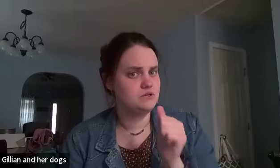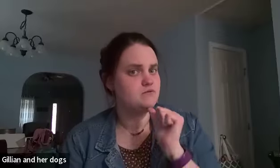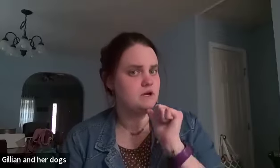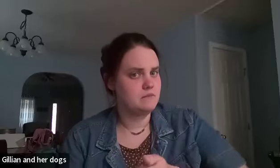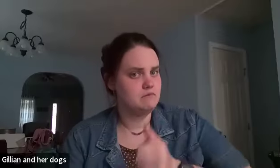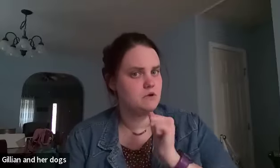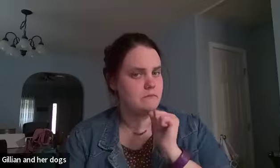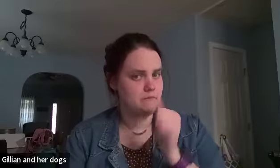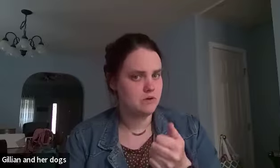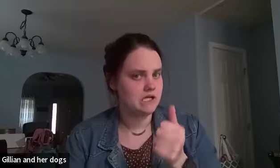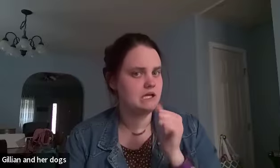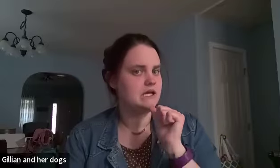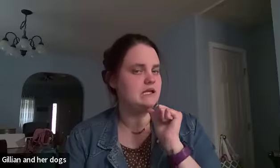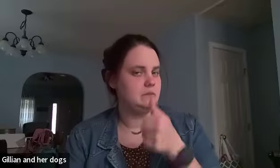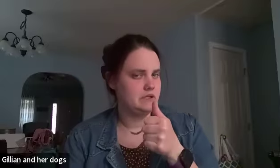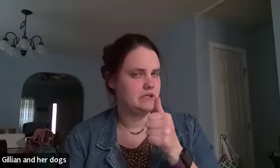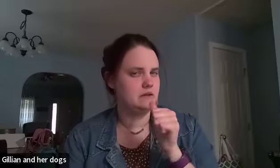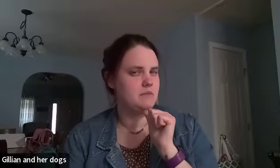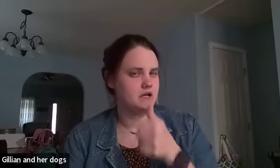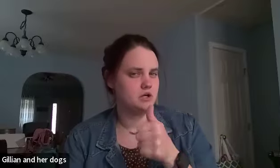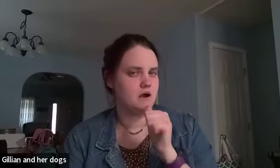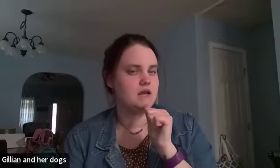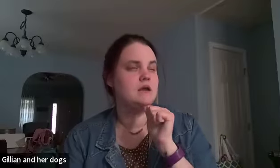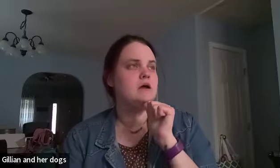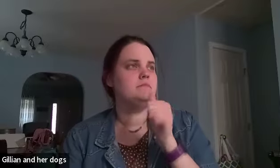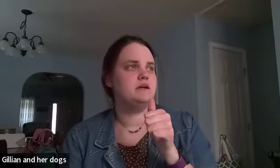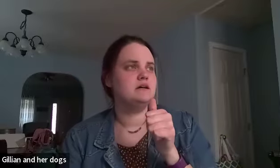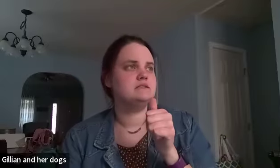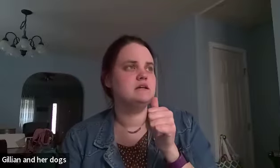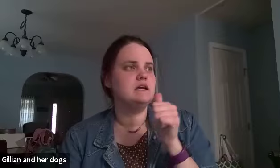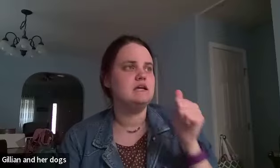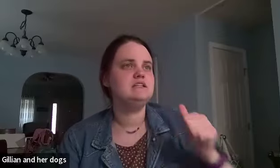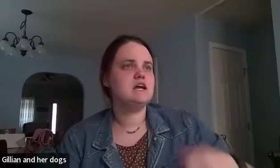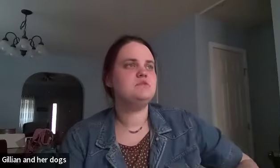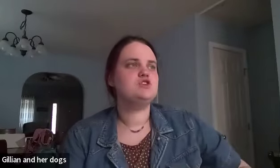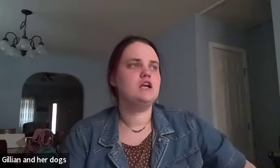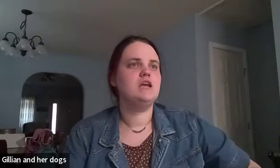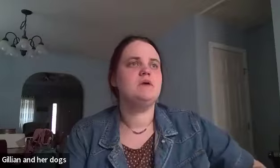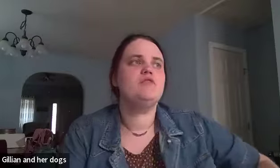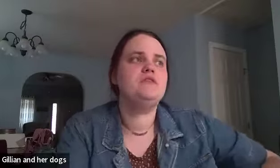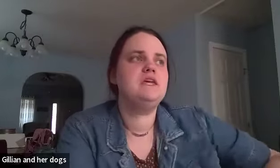really recommend remembering and keeping in the back of your mind because anytime you're talking about